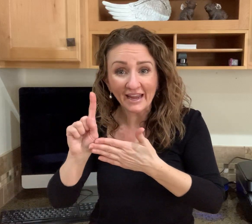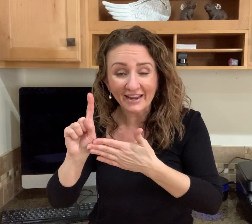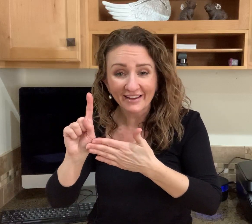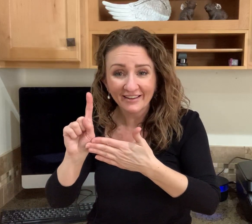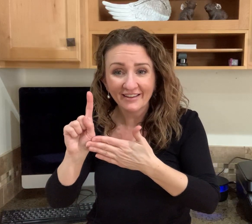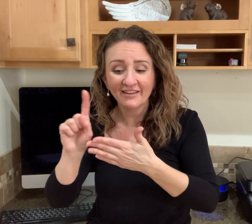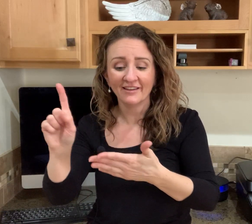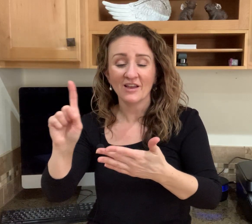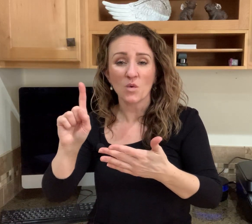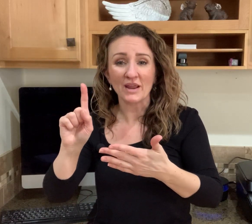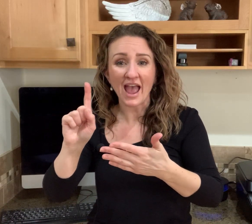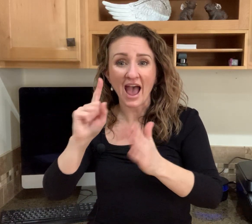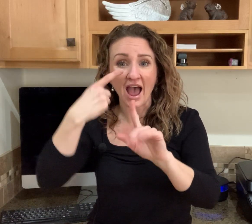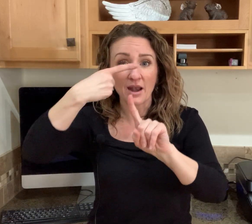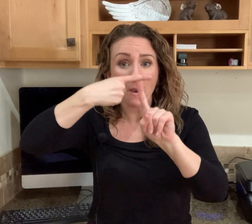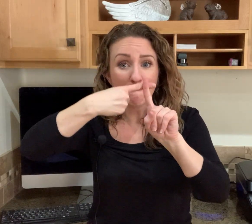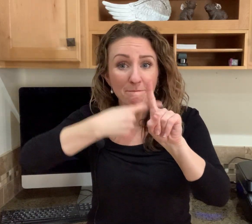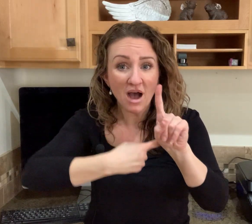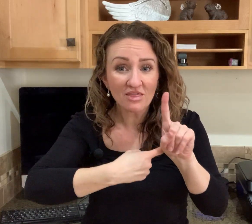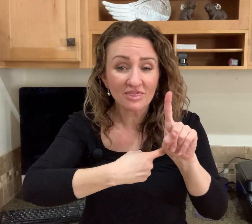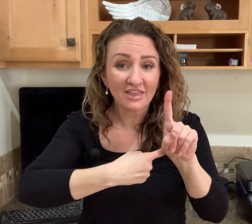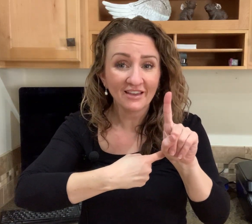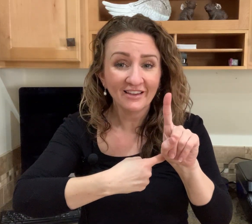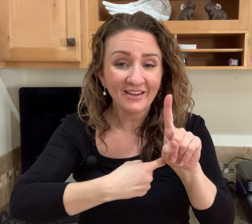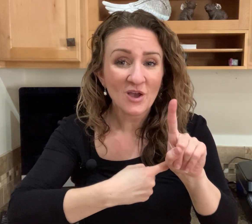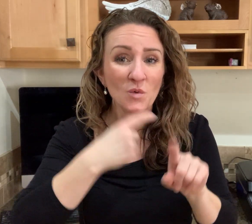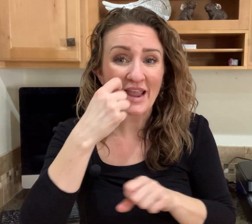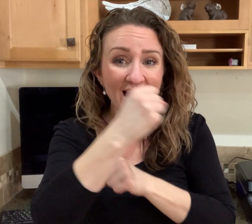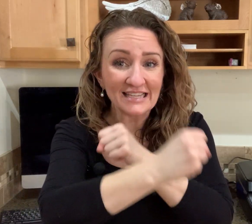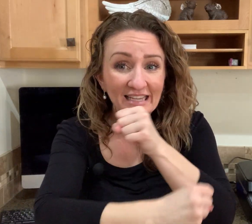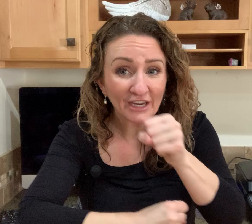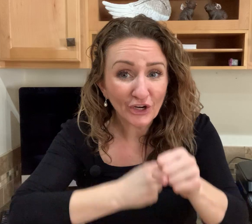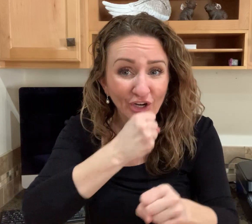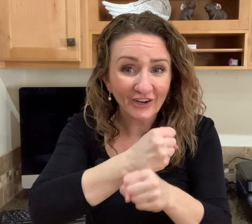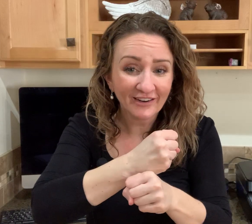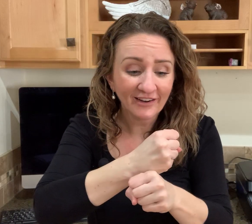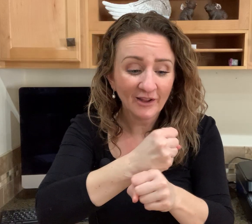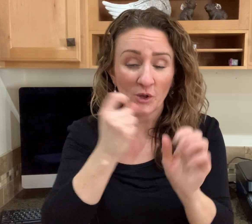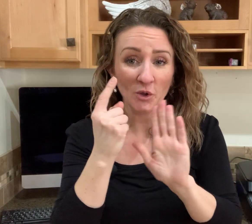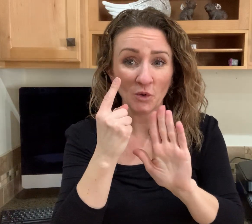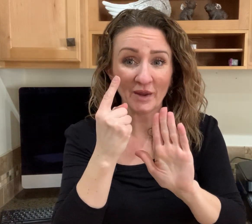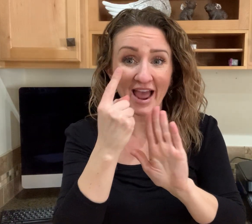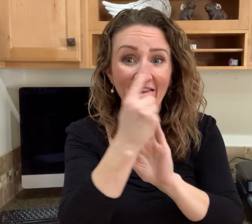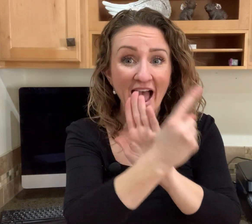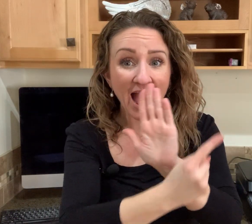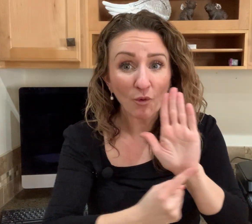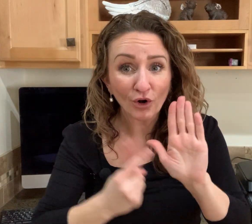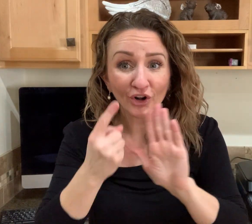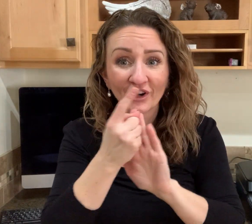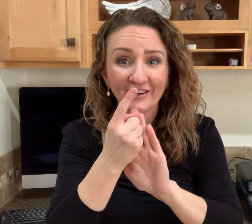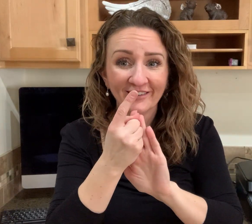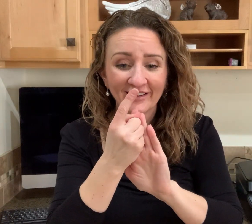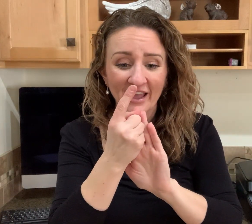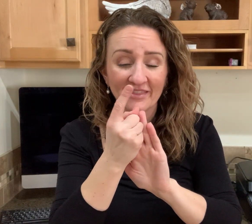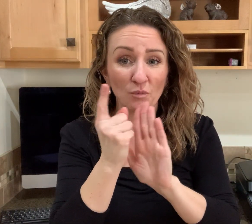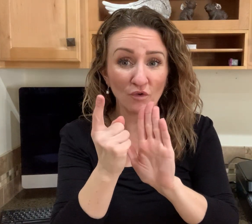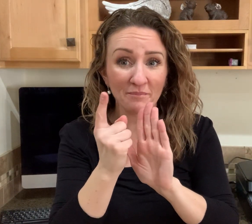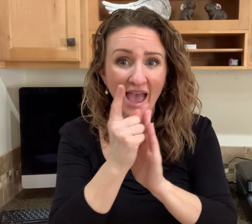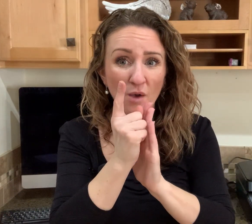week, we had month, we had year, we had hour, and then from that we